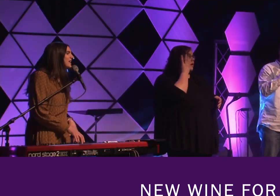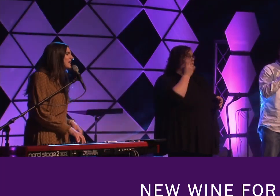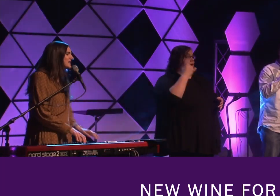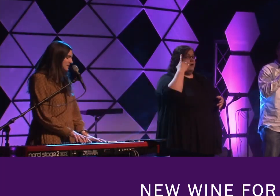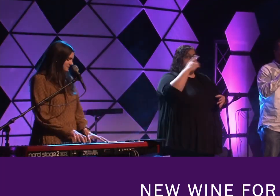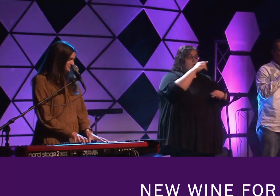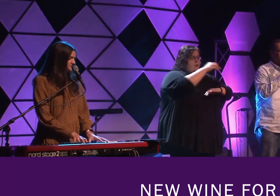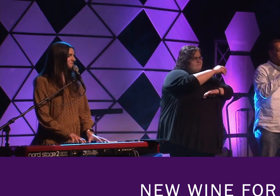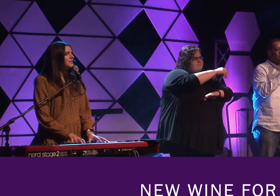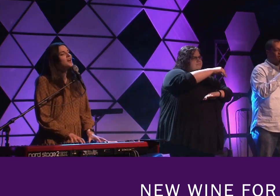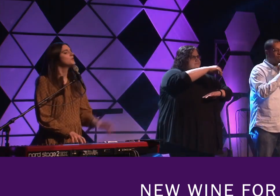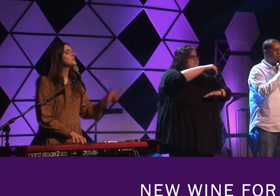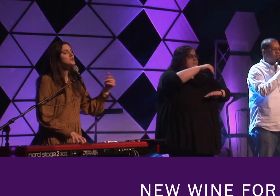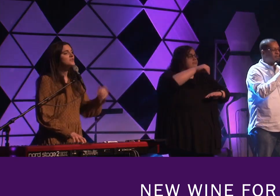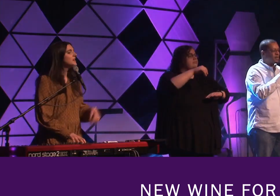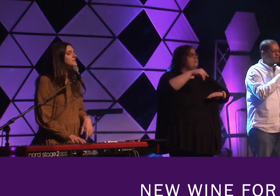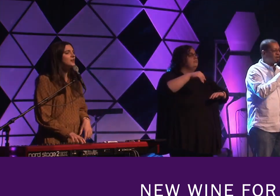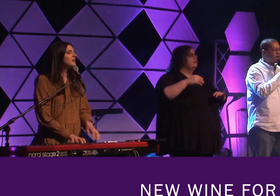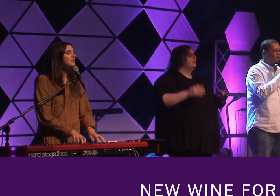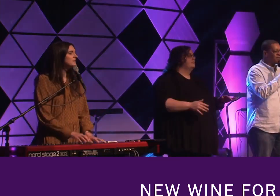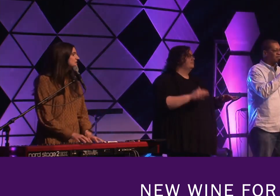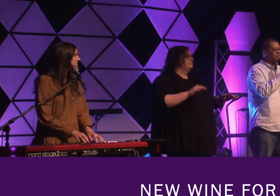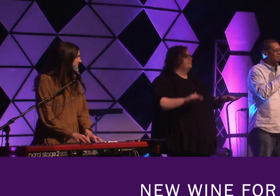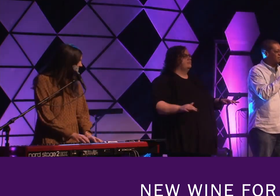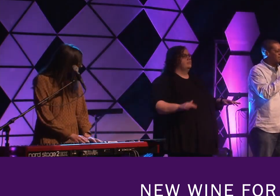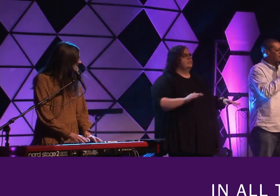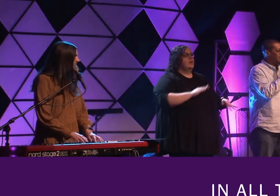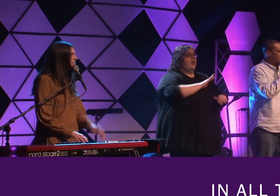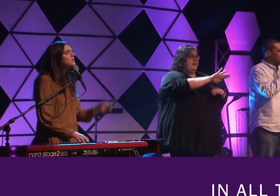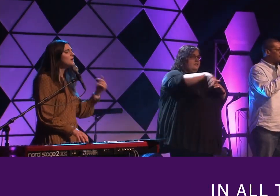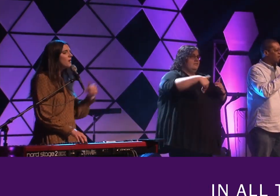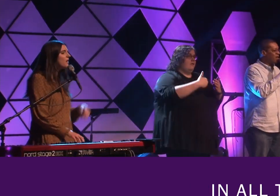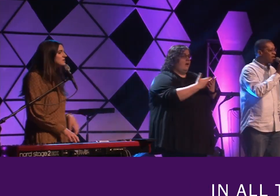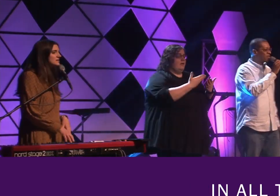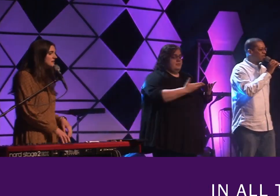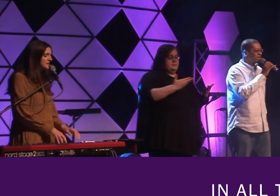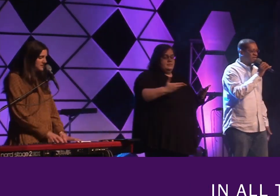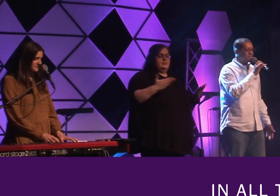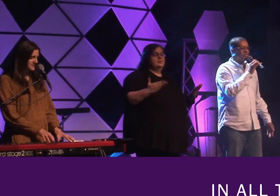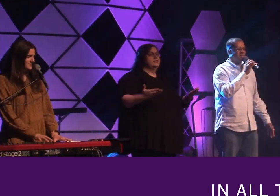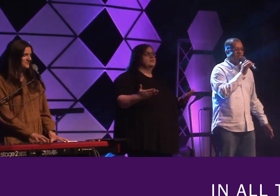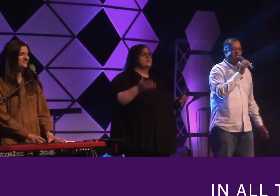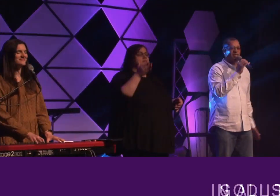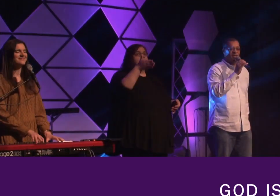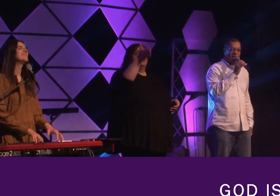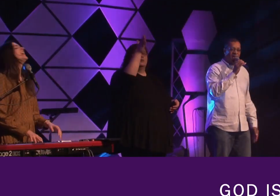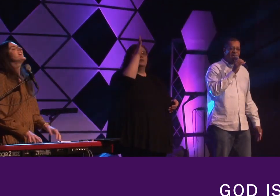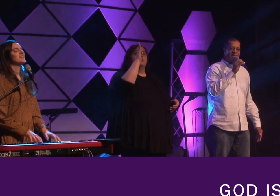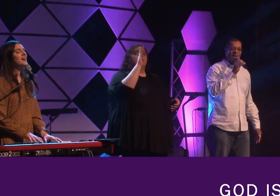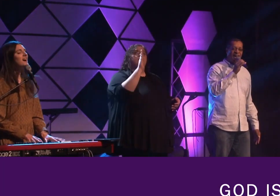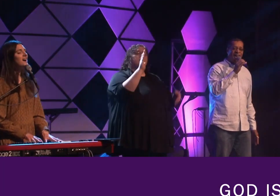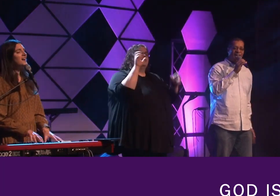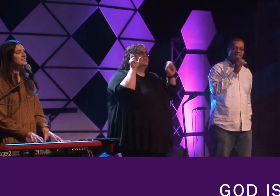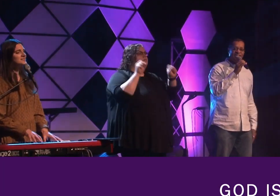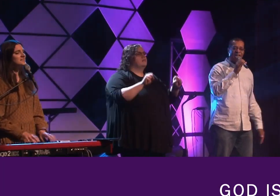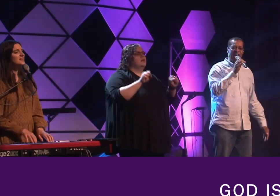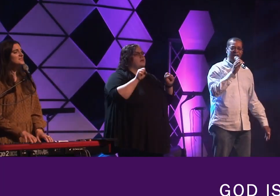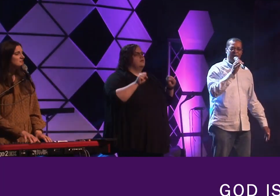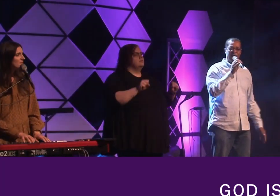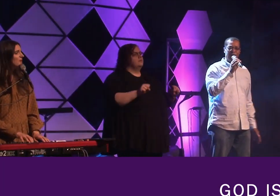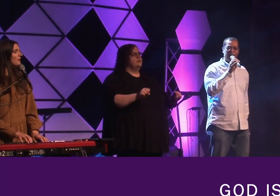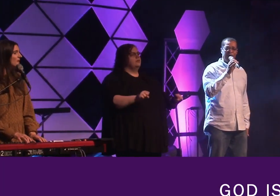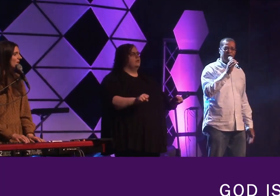new wine for the vineyard. In all things, God